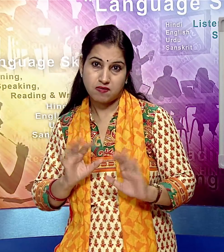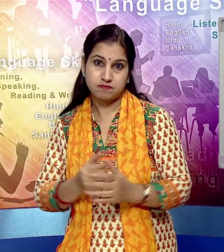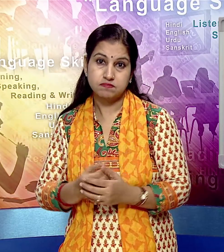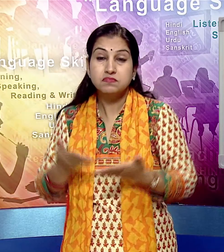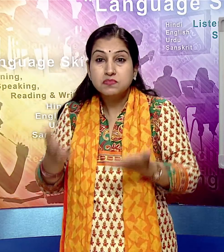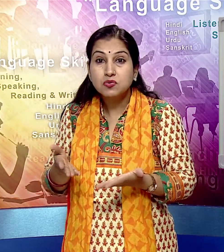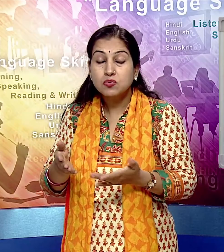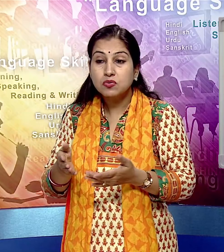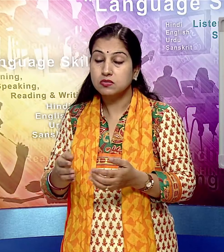additional